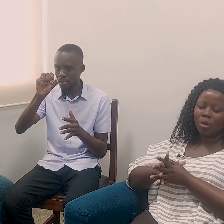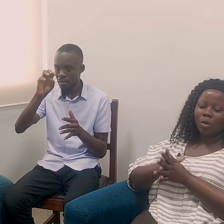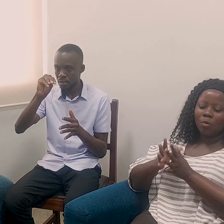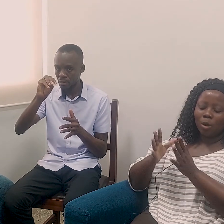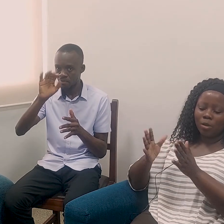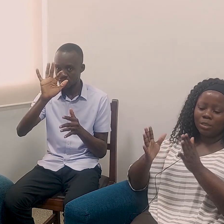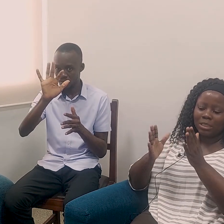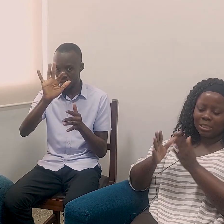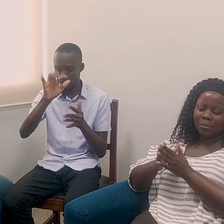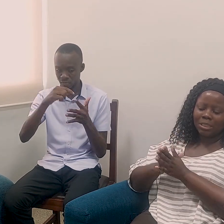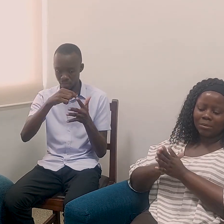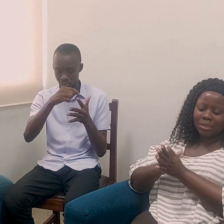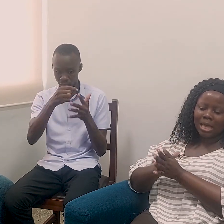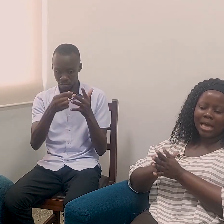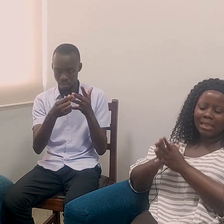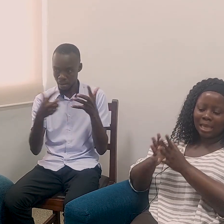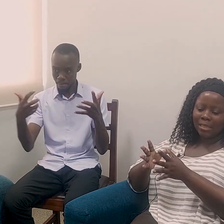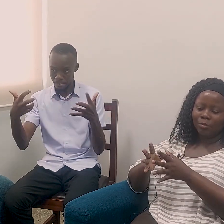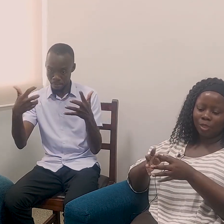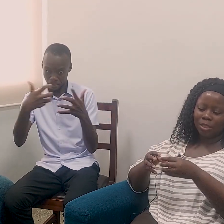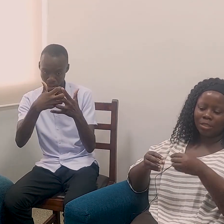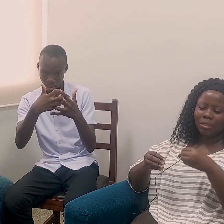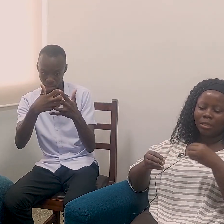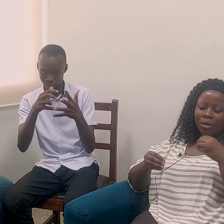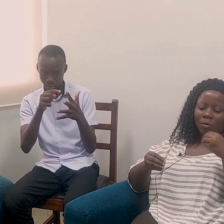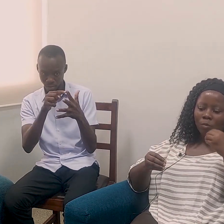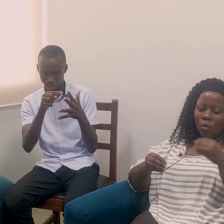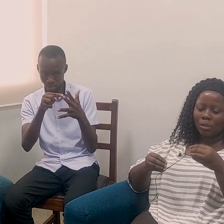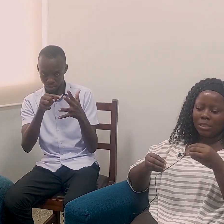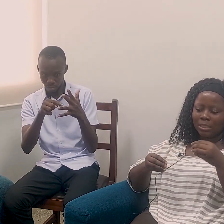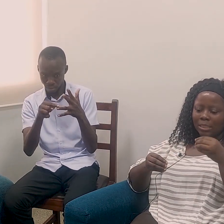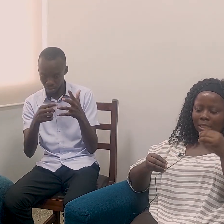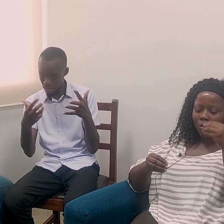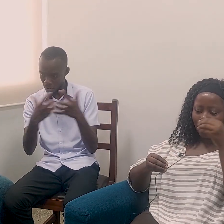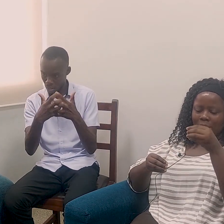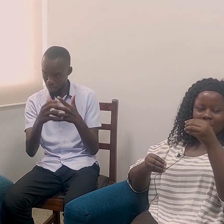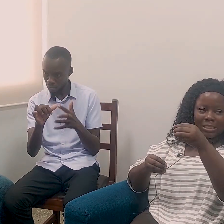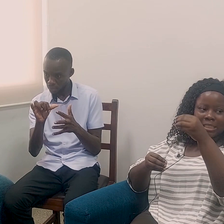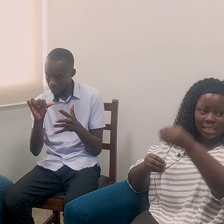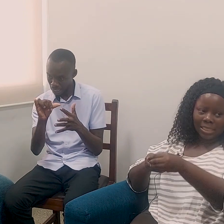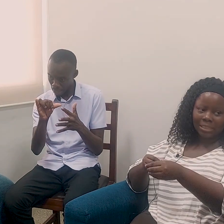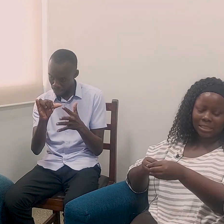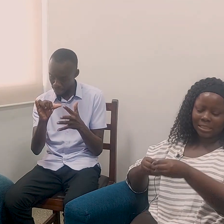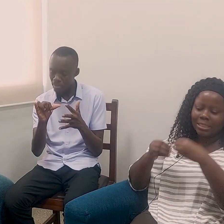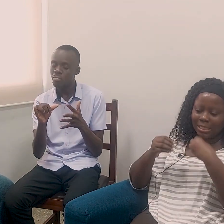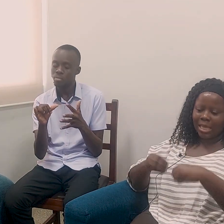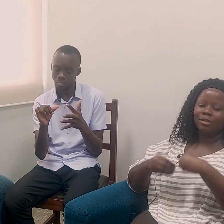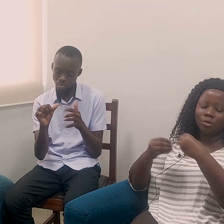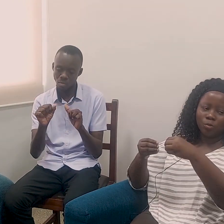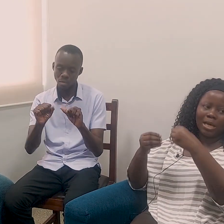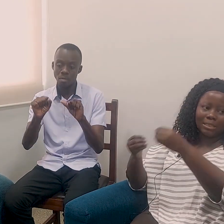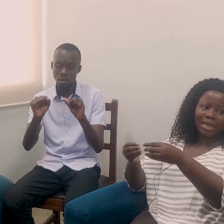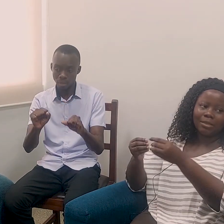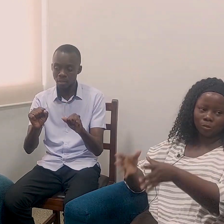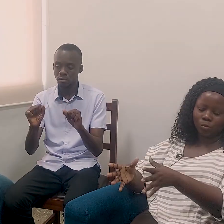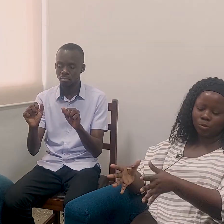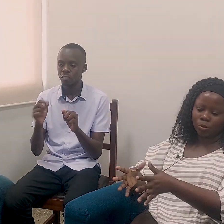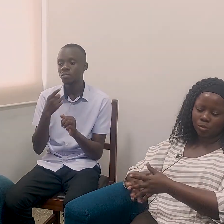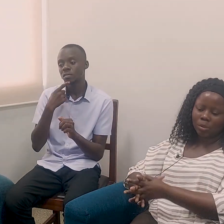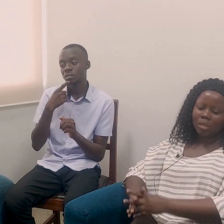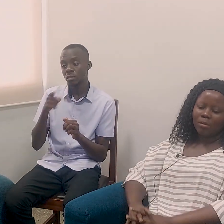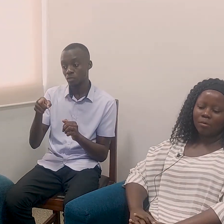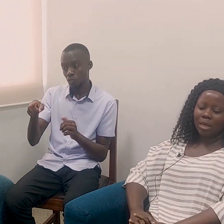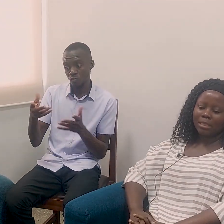manual, where your symptoms align with what the condition is, then you are